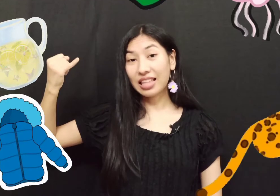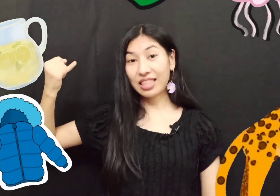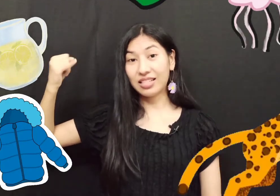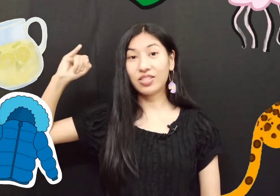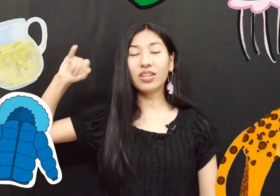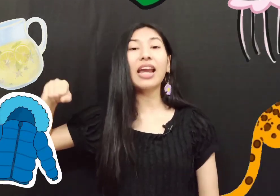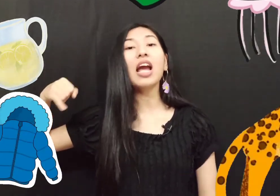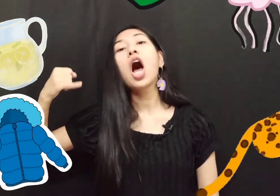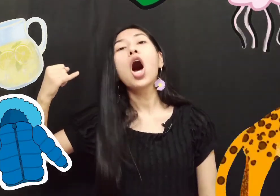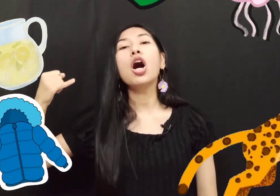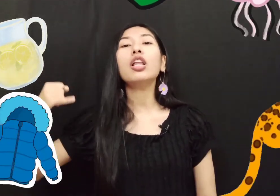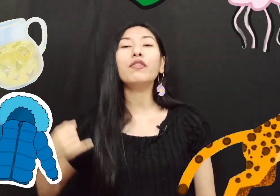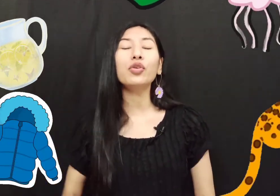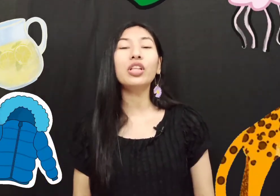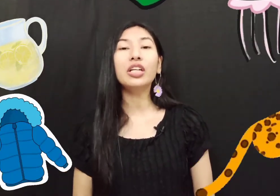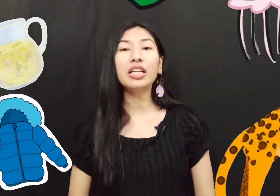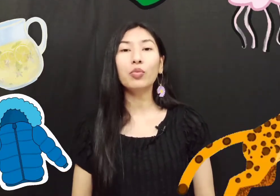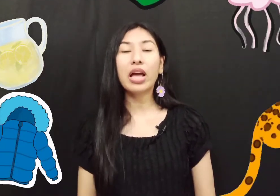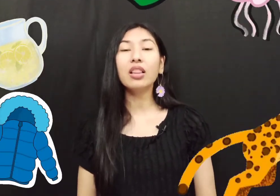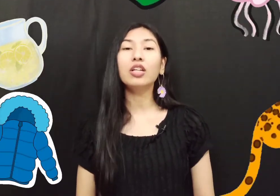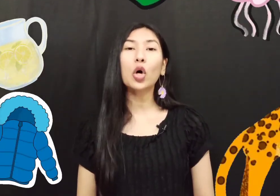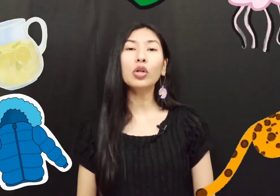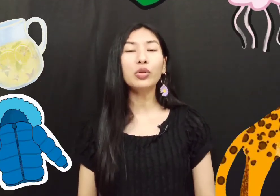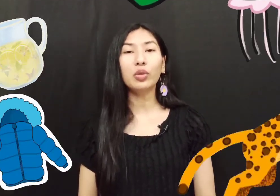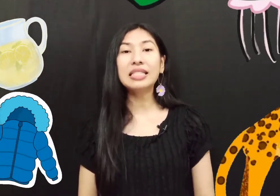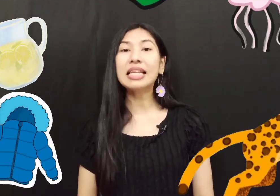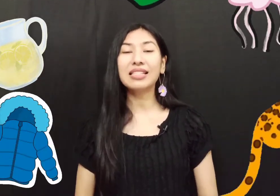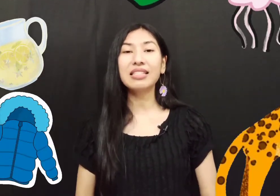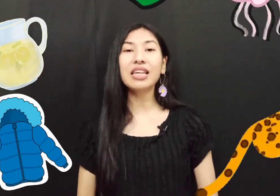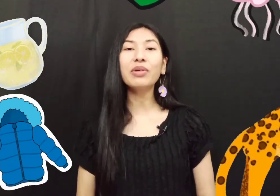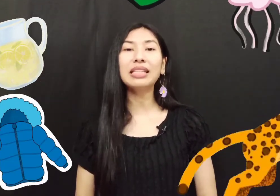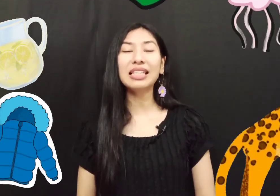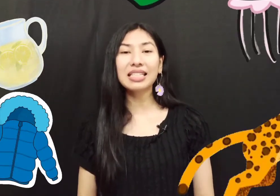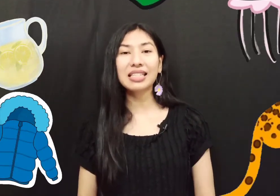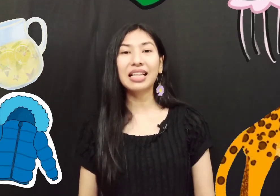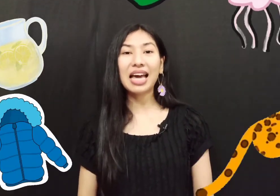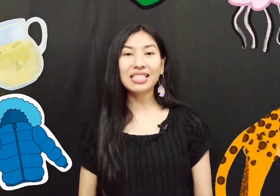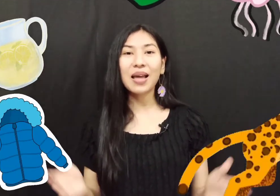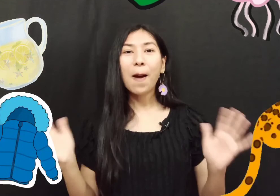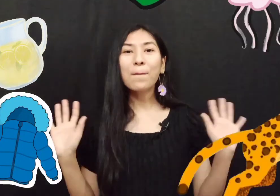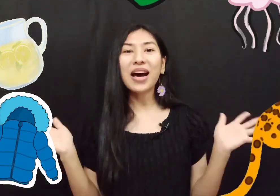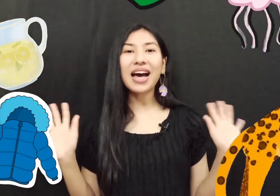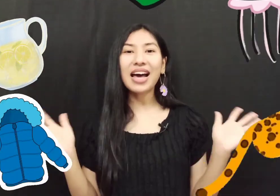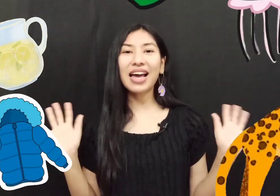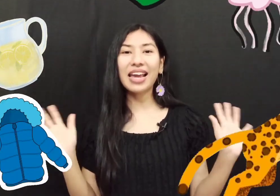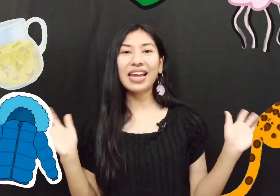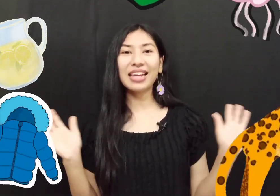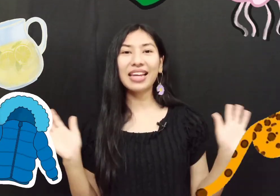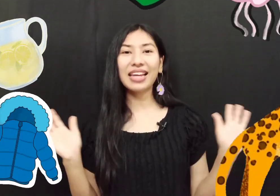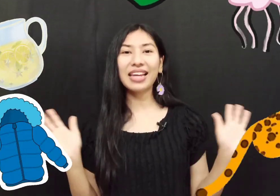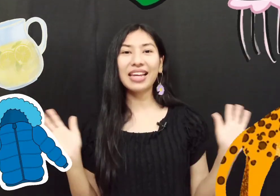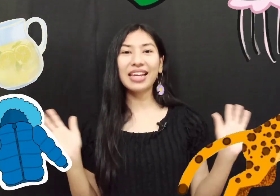is like this, okay? All of you learn it well, learn all the words, and see you in the next class. Bye.